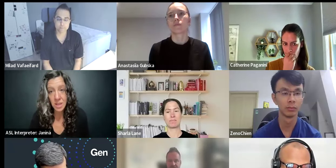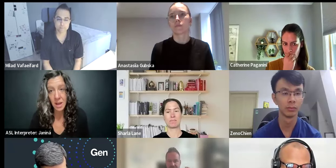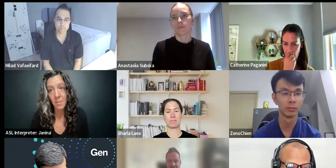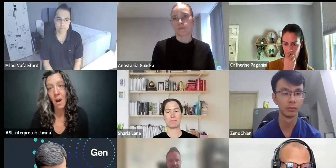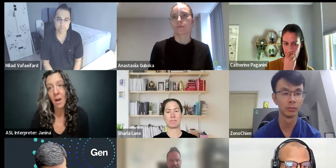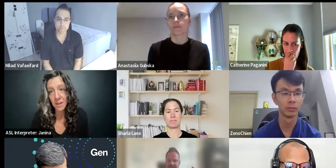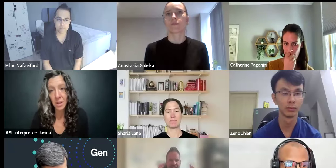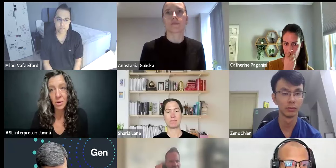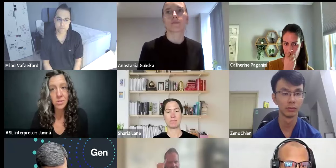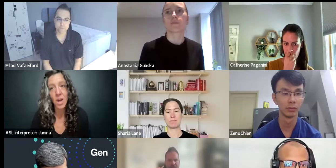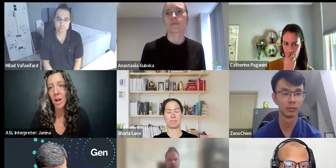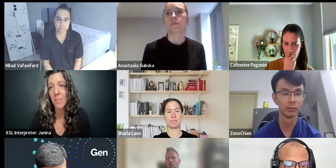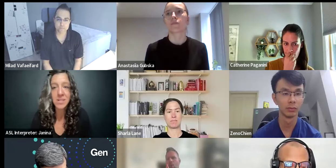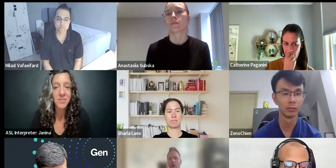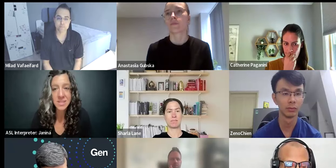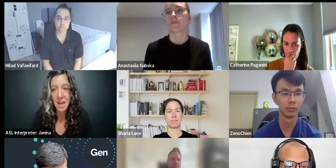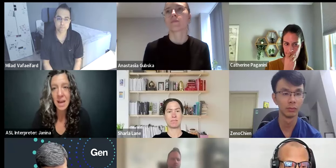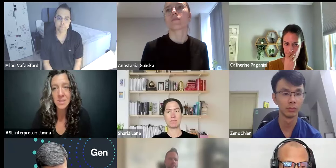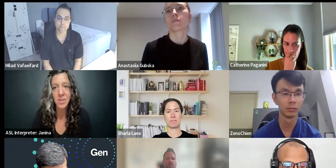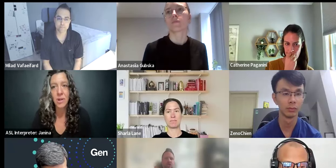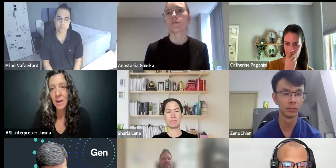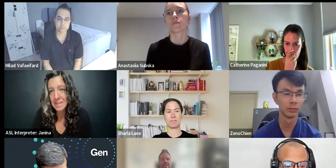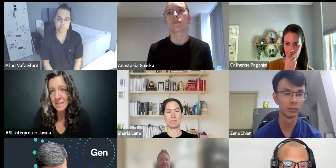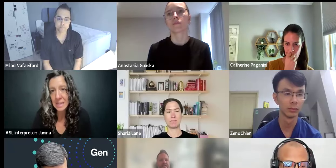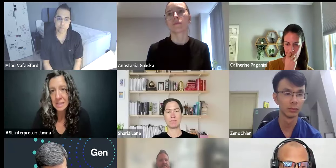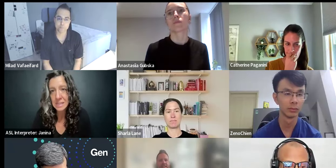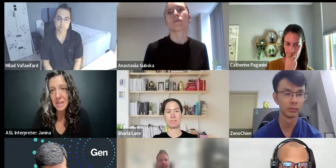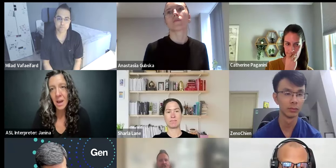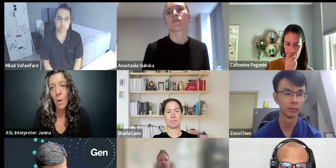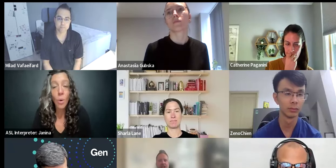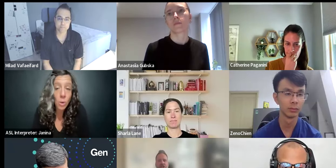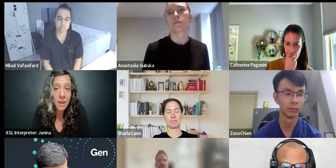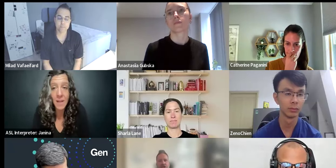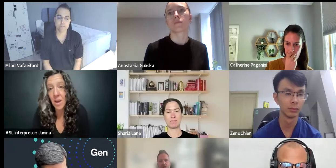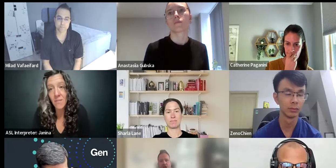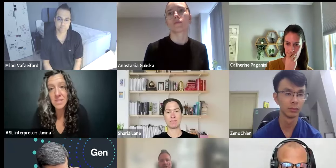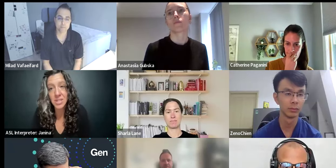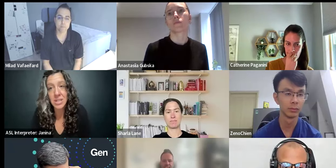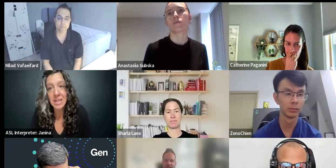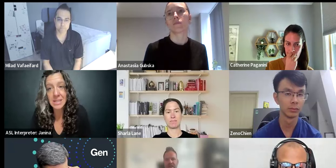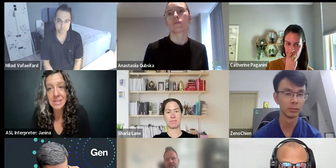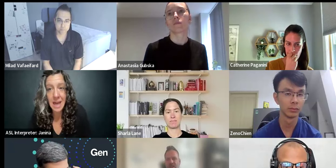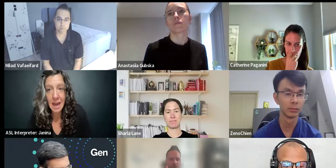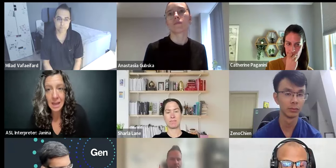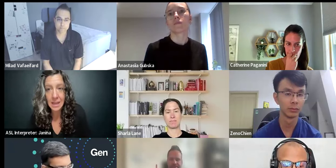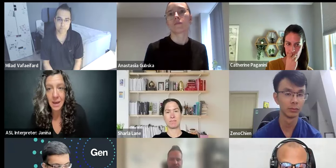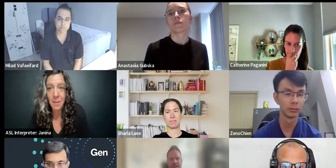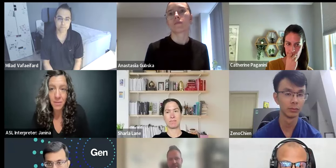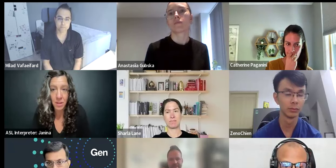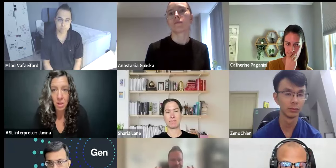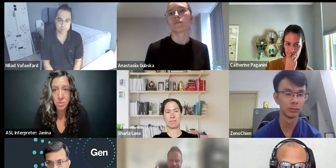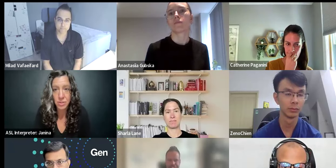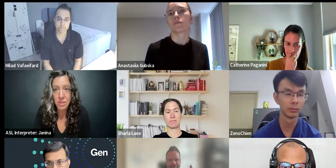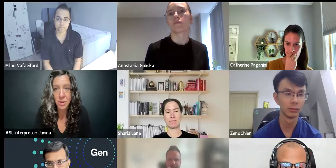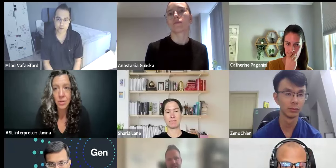in real time on video to talk about different signs, to throw out ideas, or we can have the conversation in Slack